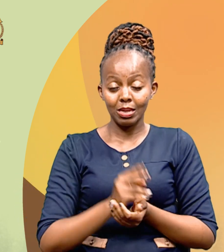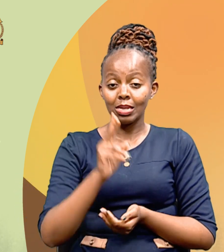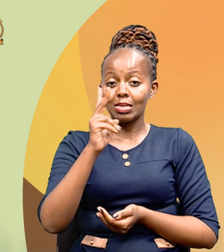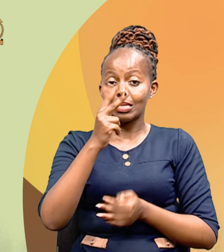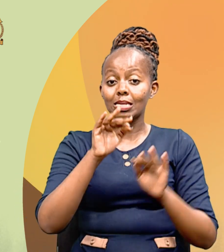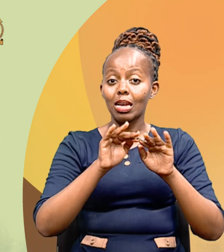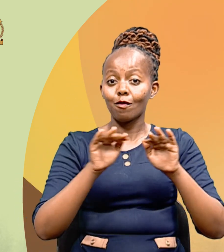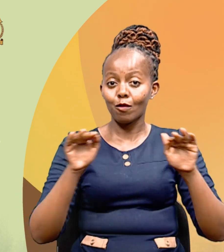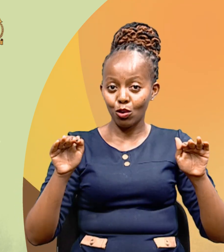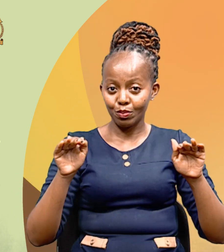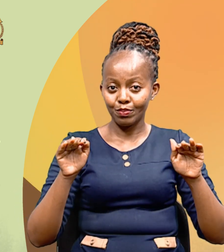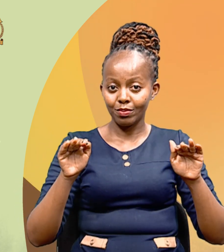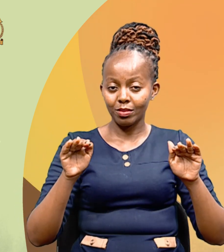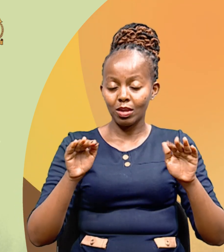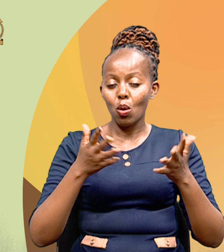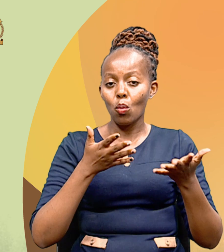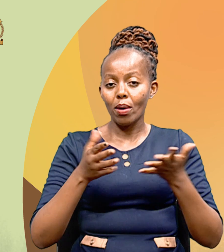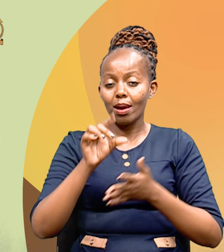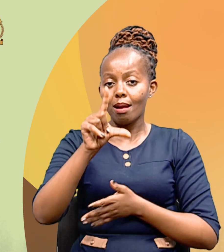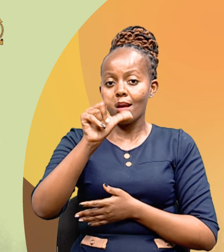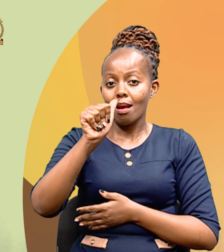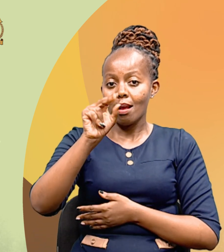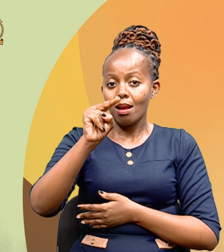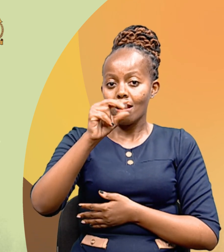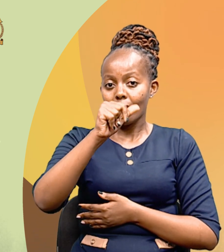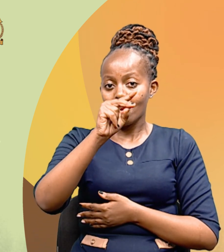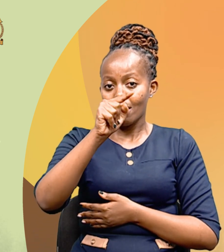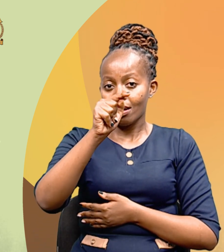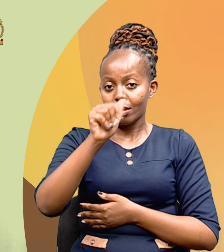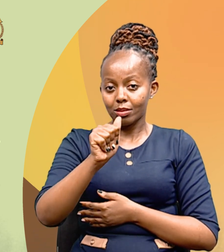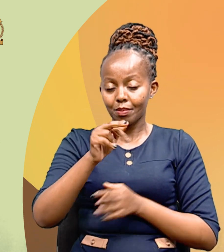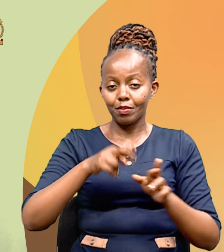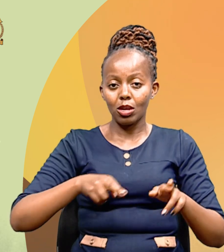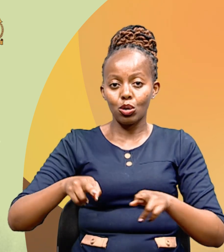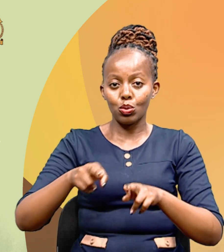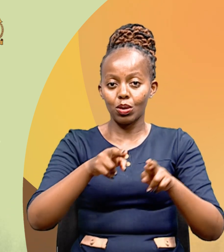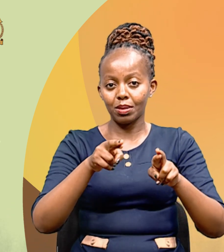2nd floor, Langata Road.